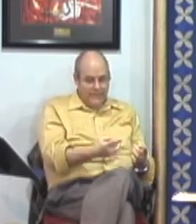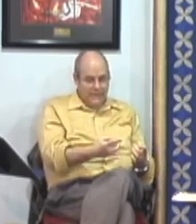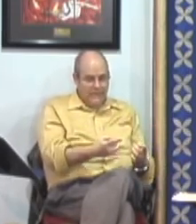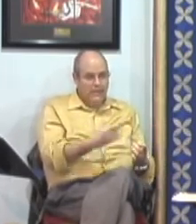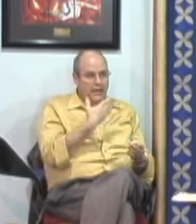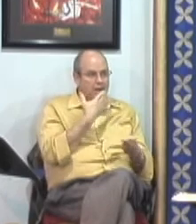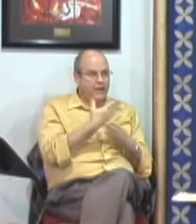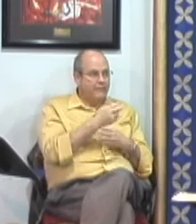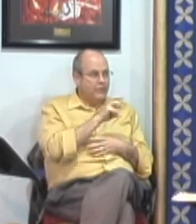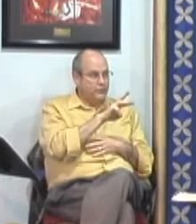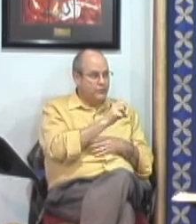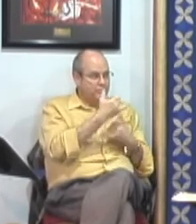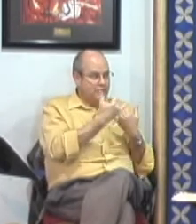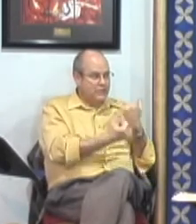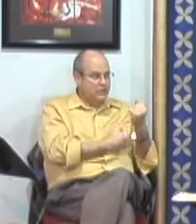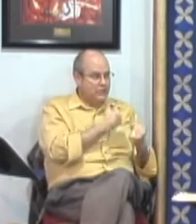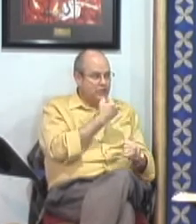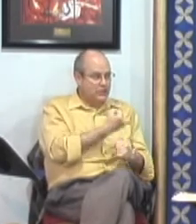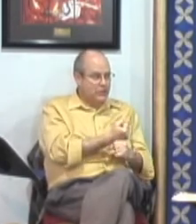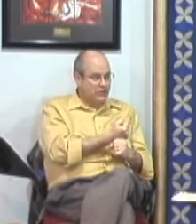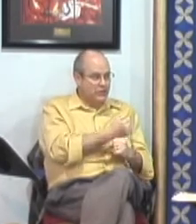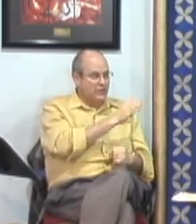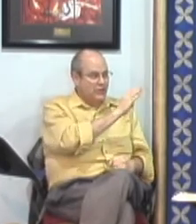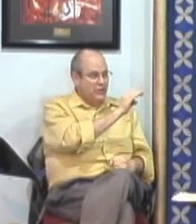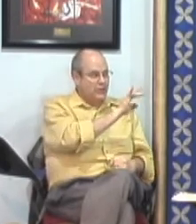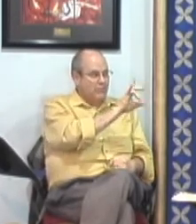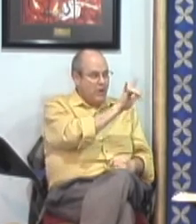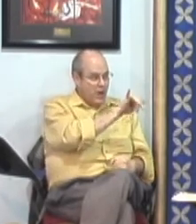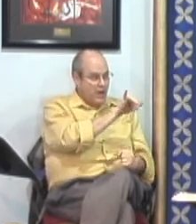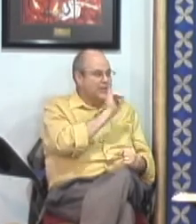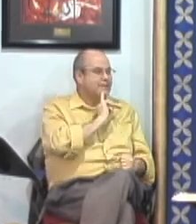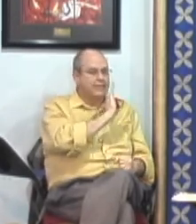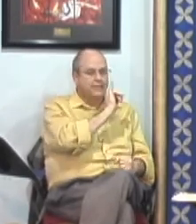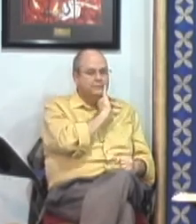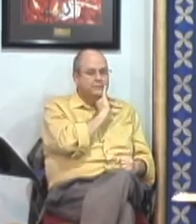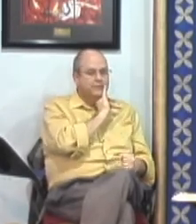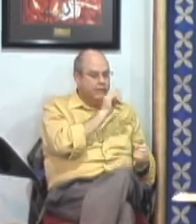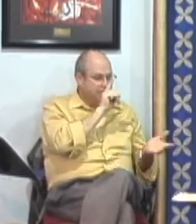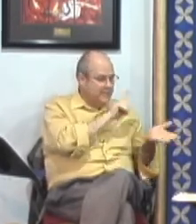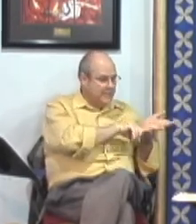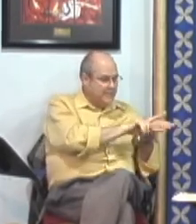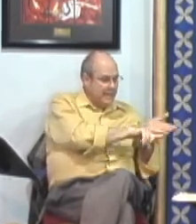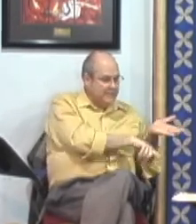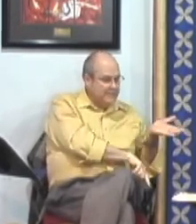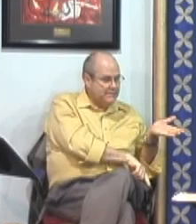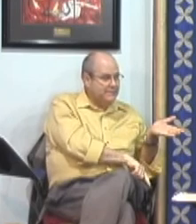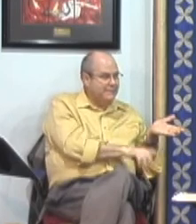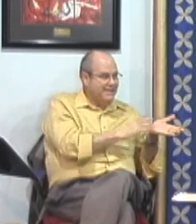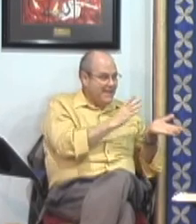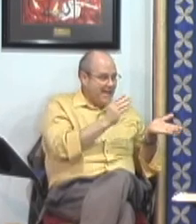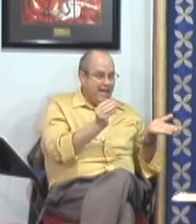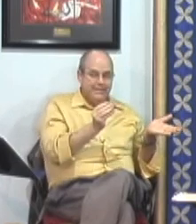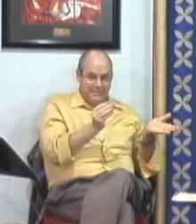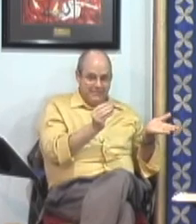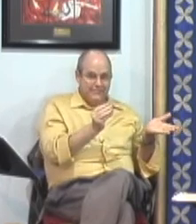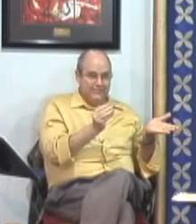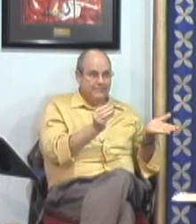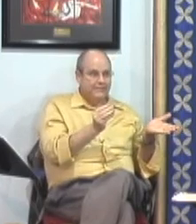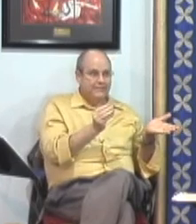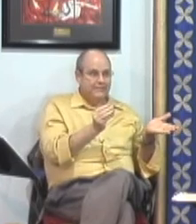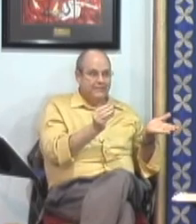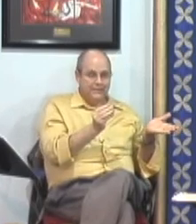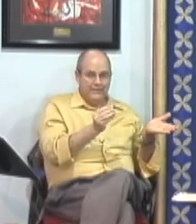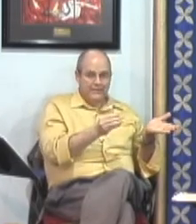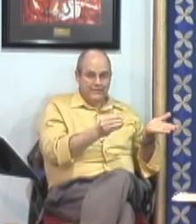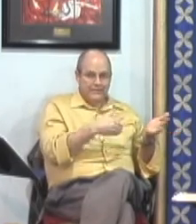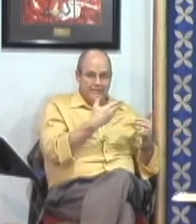have good news for you this year. The barley in Israel has been inspected. And this is something I found that the